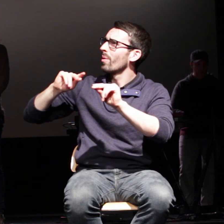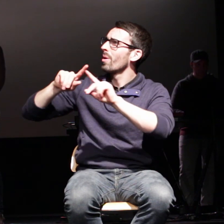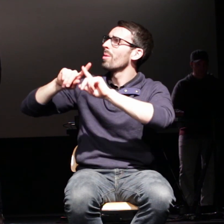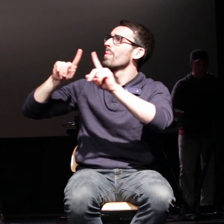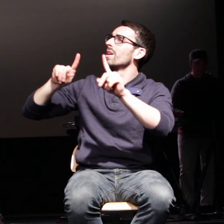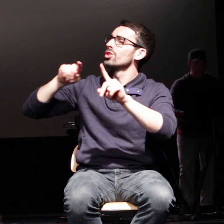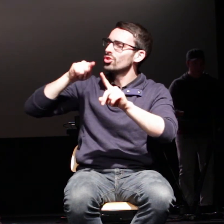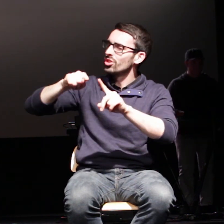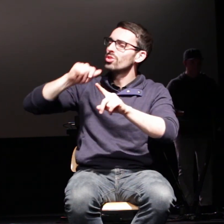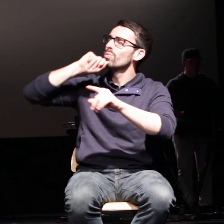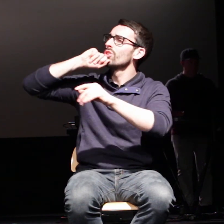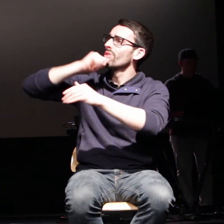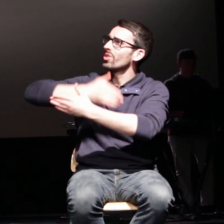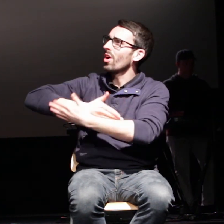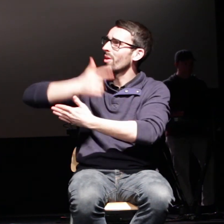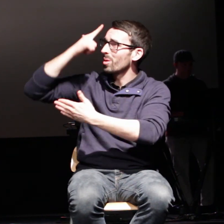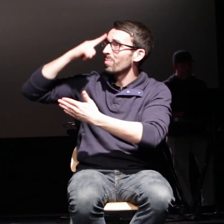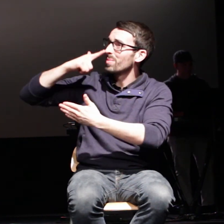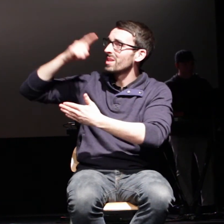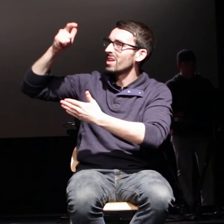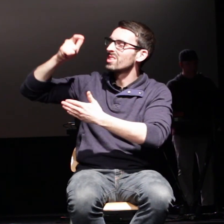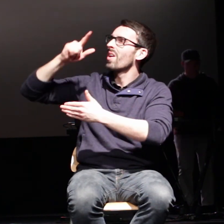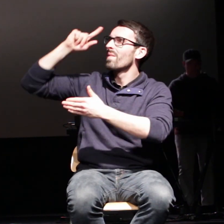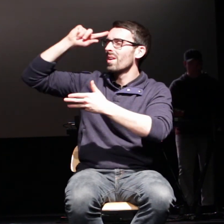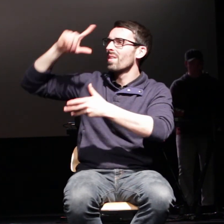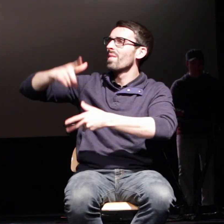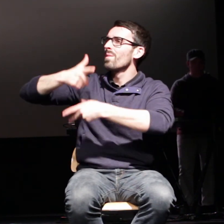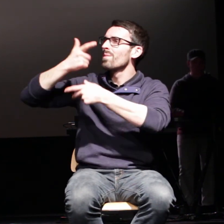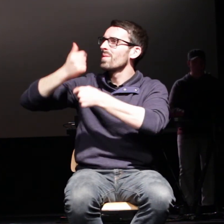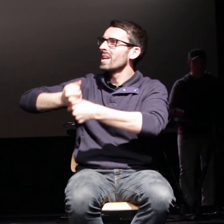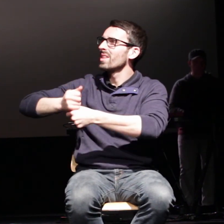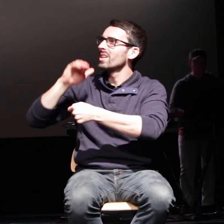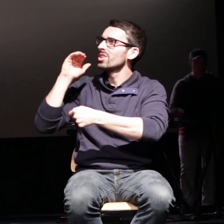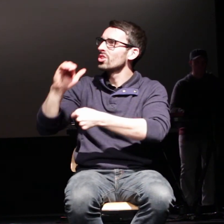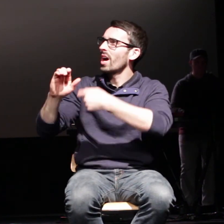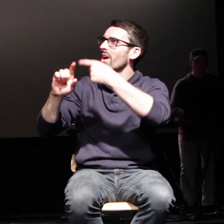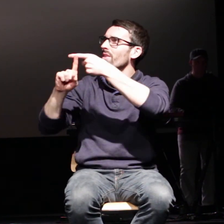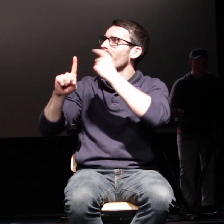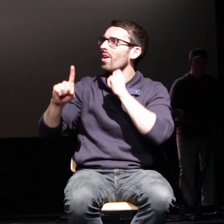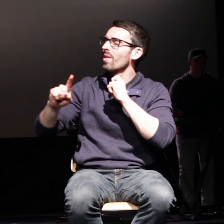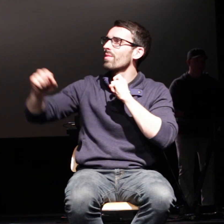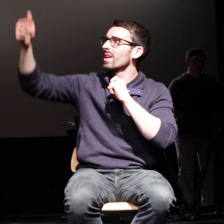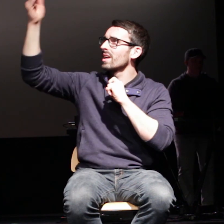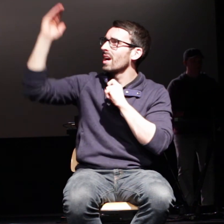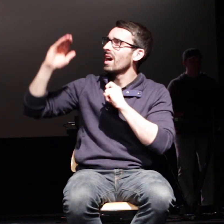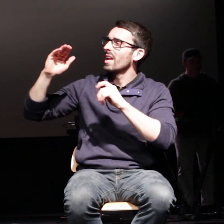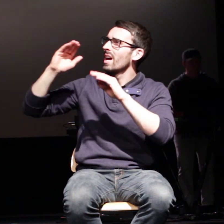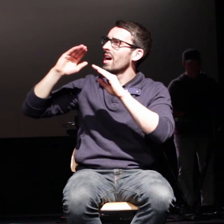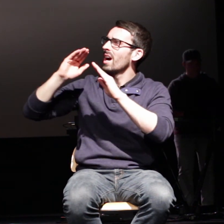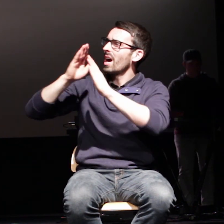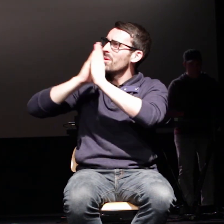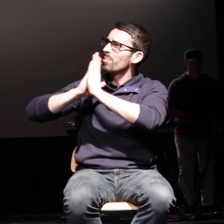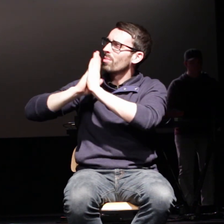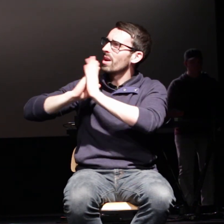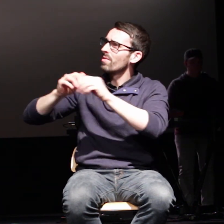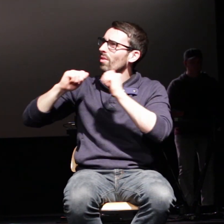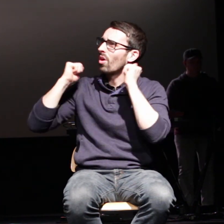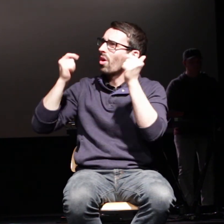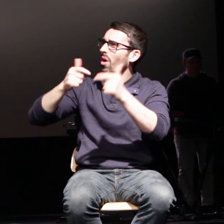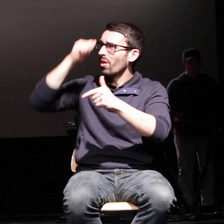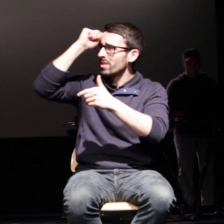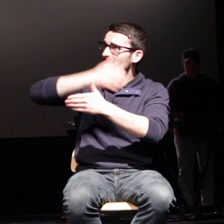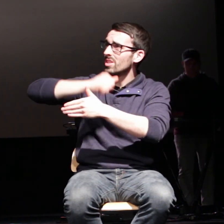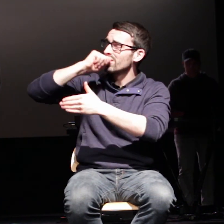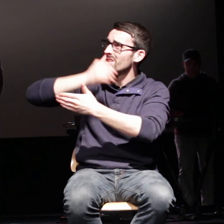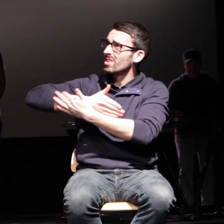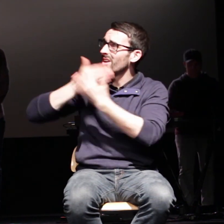but she was your daughter because of her faith in you. She's a child of God. So God, I pray for all the sons and the daughters in this